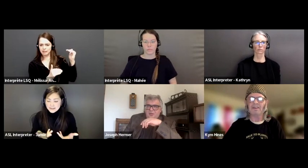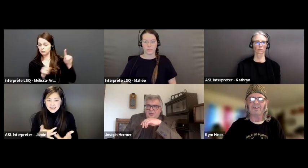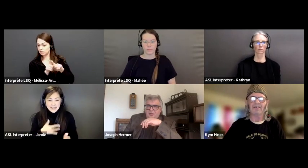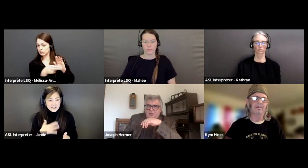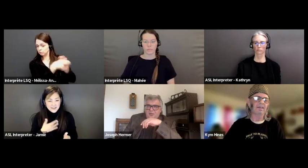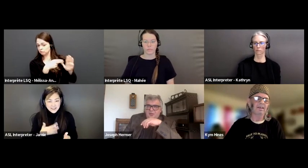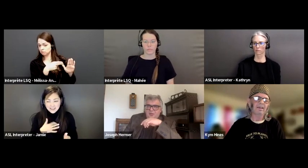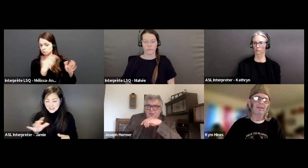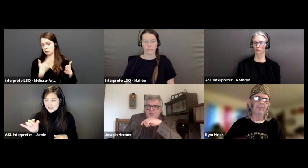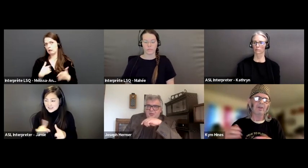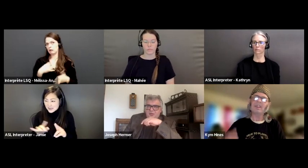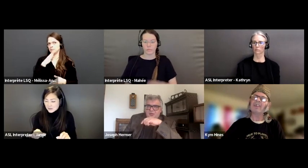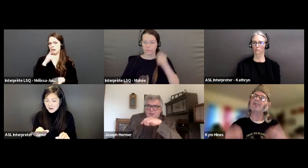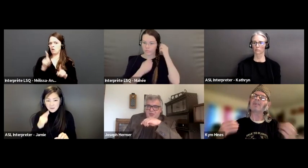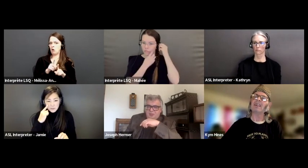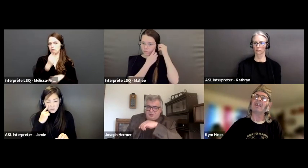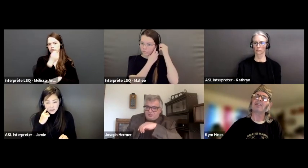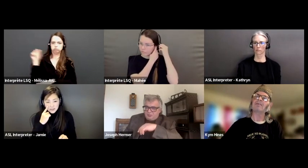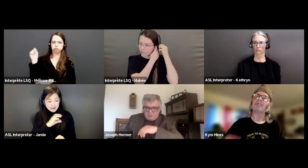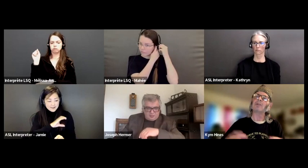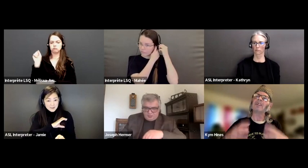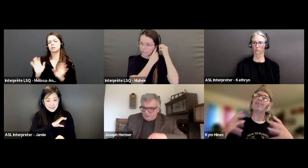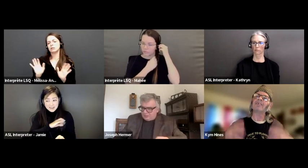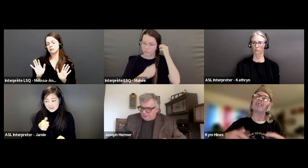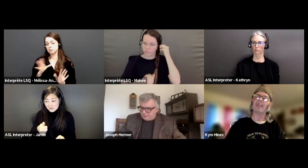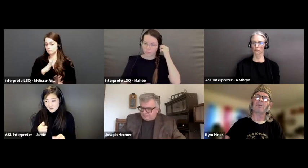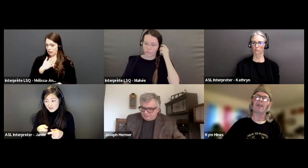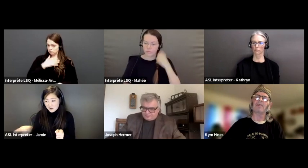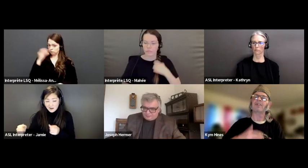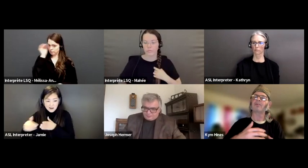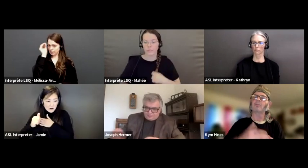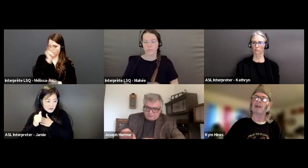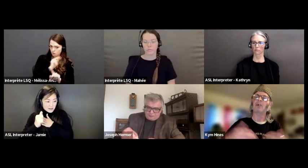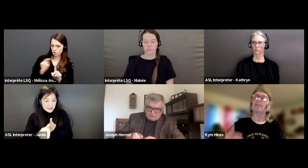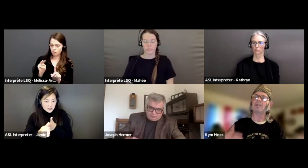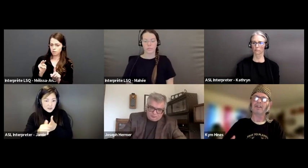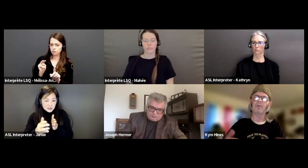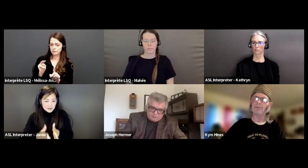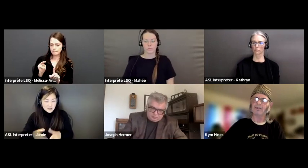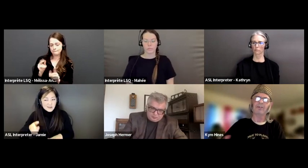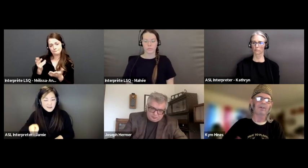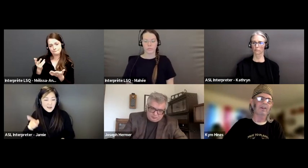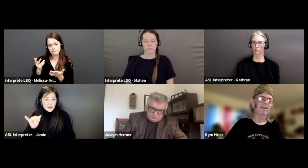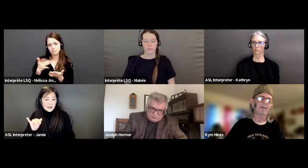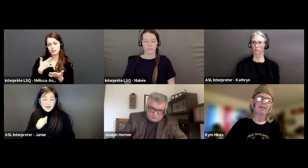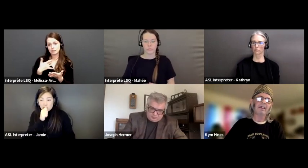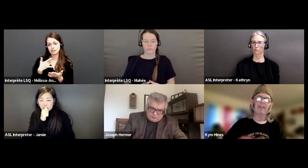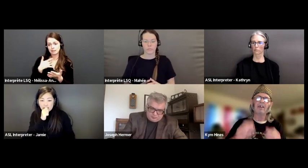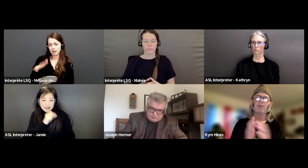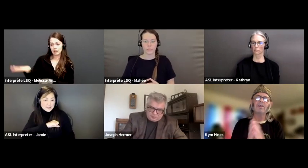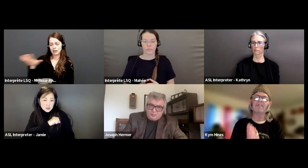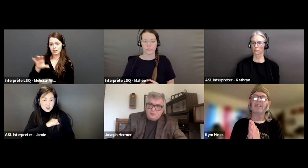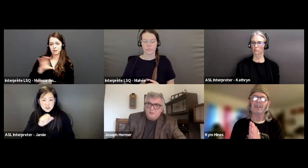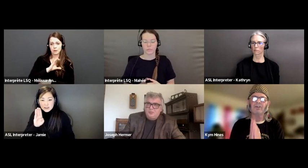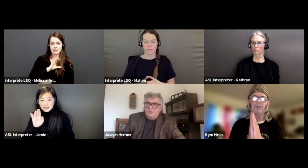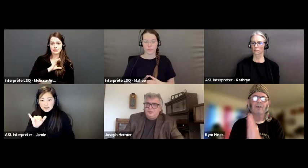been witnessing that the police are leading, like the police state apparatus, that's bylaw police, private security. And